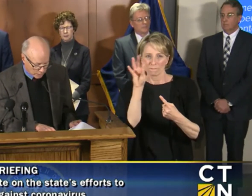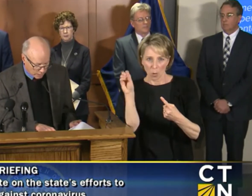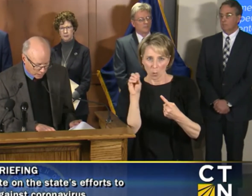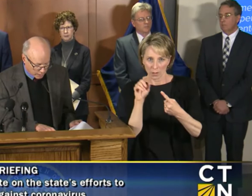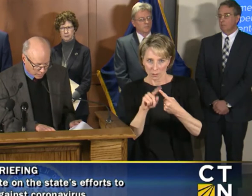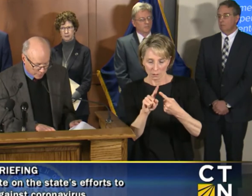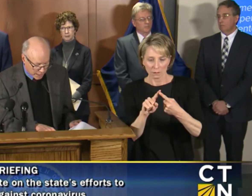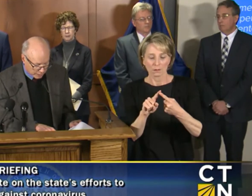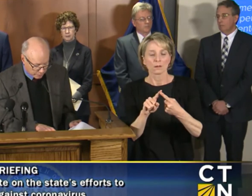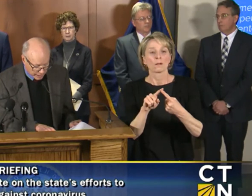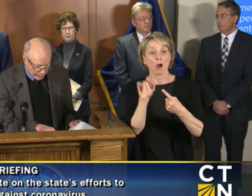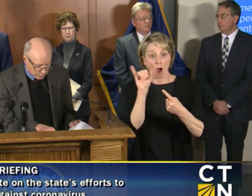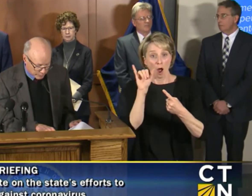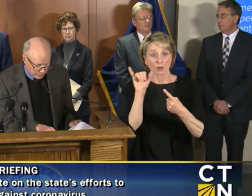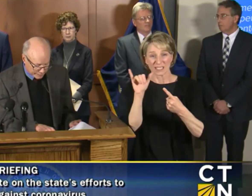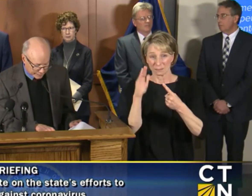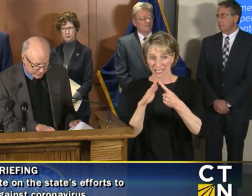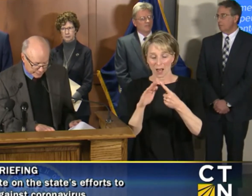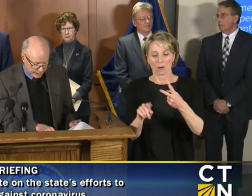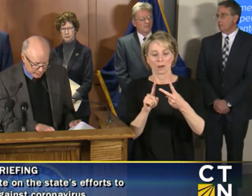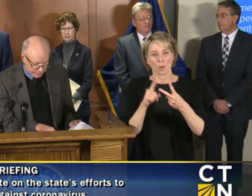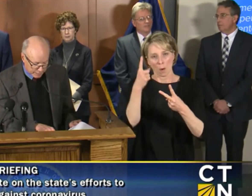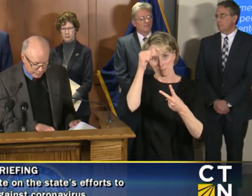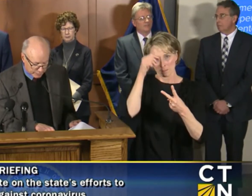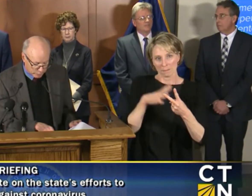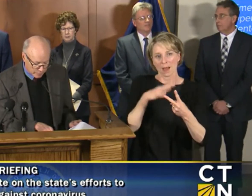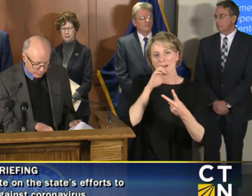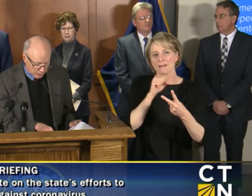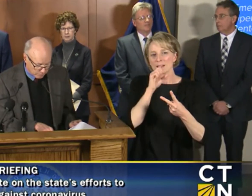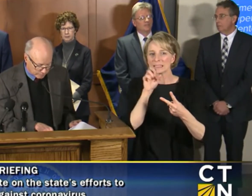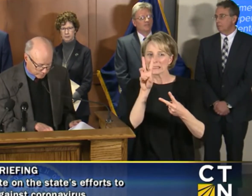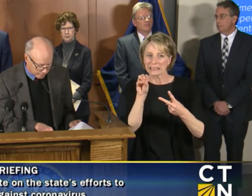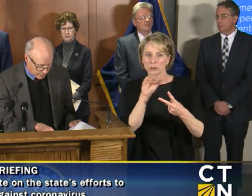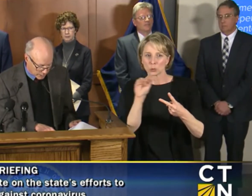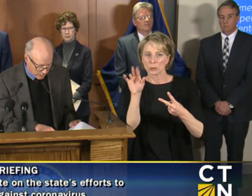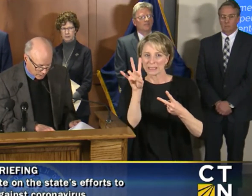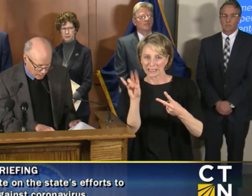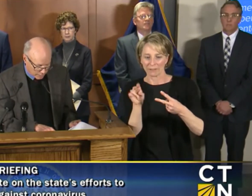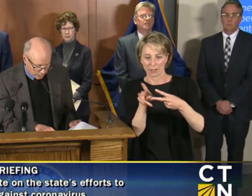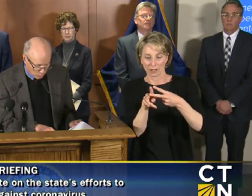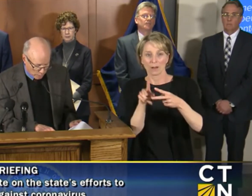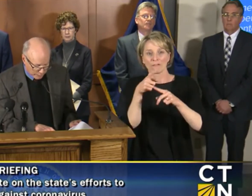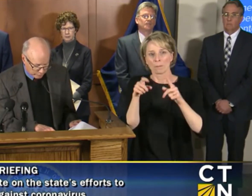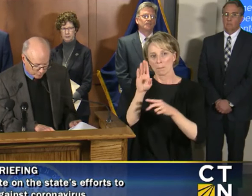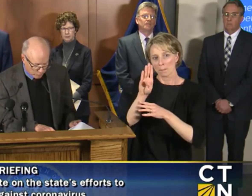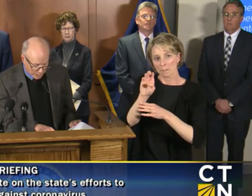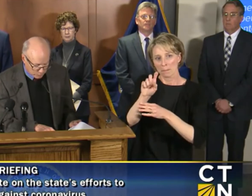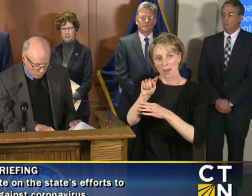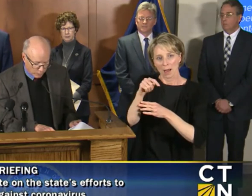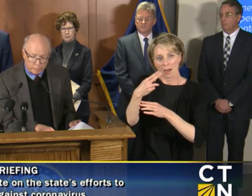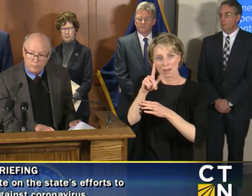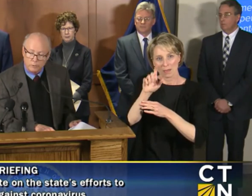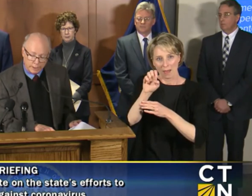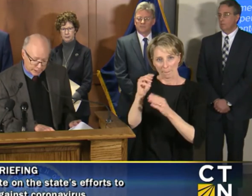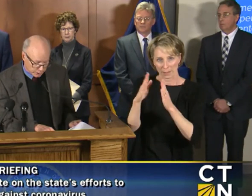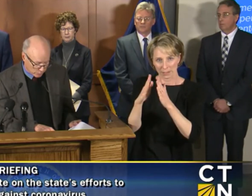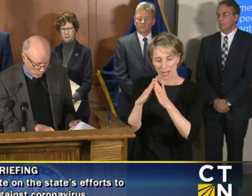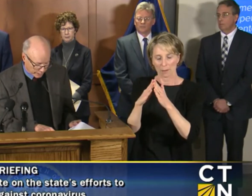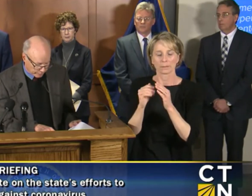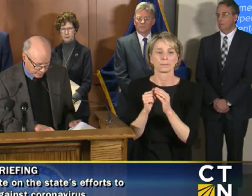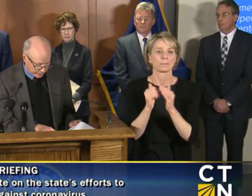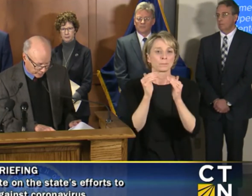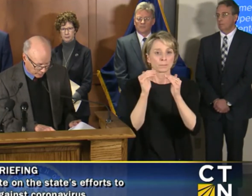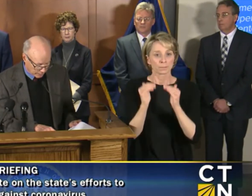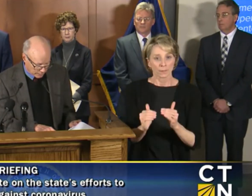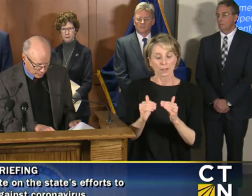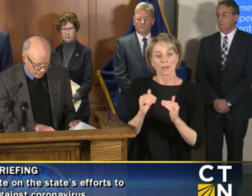also a man aged between 60 and 70 from Bethlehem. There's a woman from Westport whose age is 40